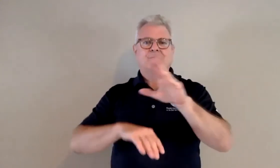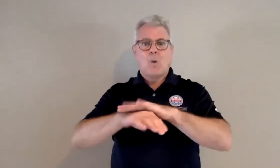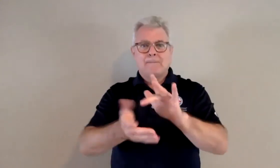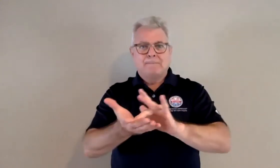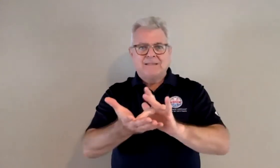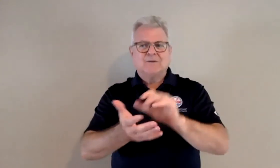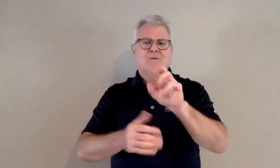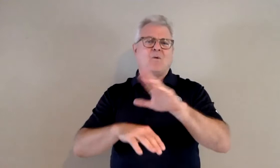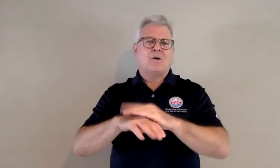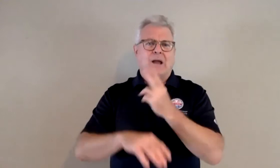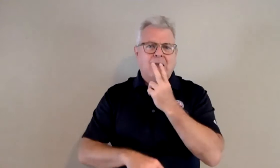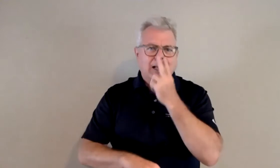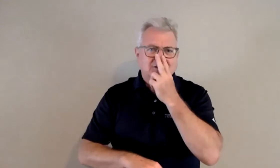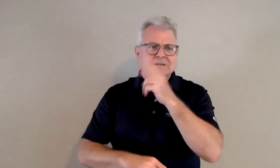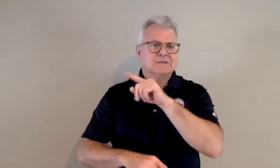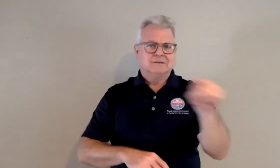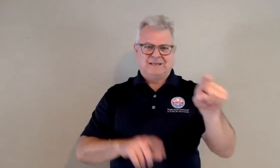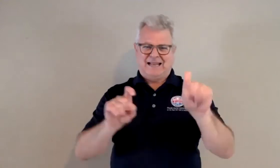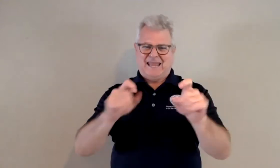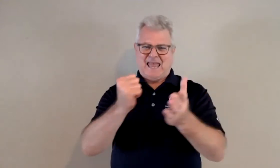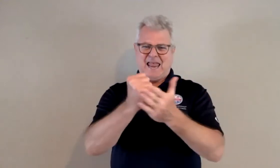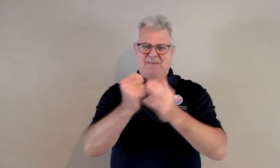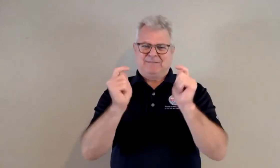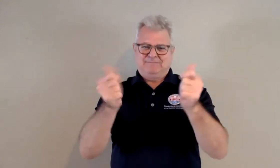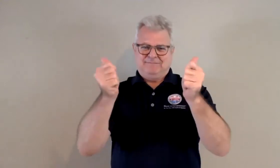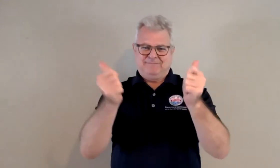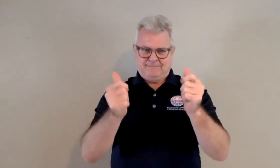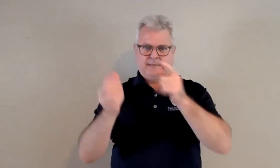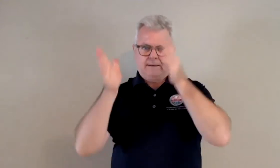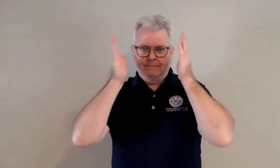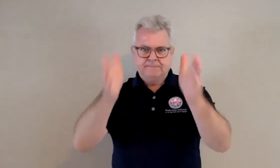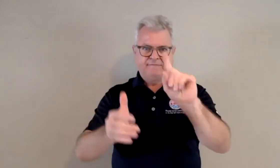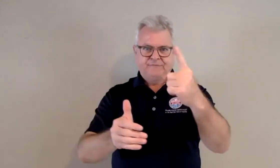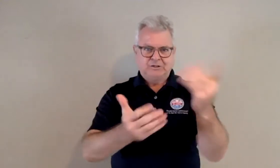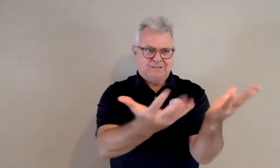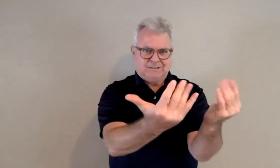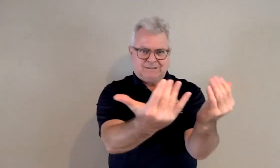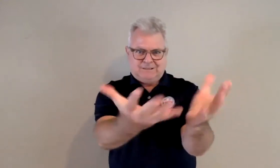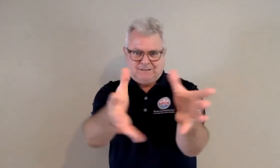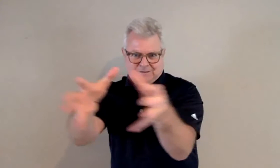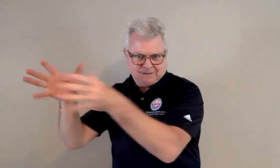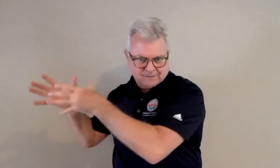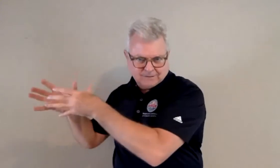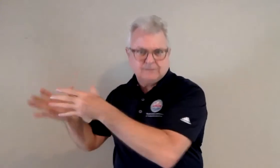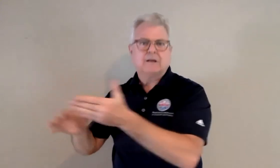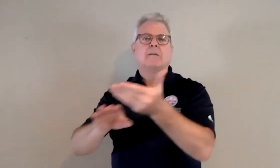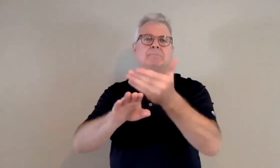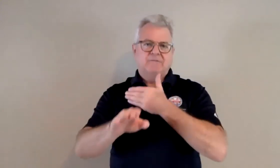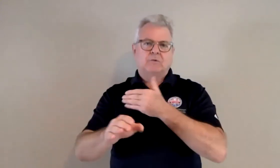have chronic illnesses or medical needs on oxygen, to assist them first and make sure they are